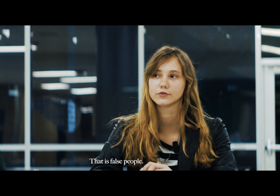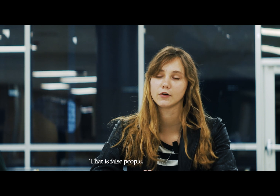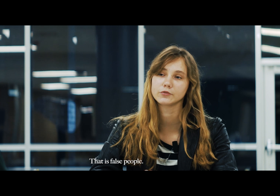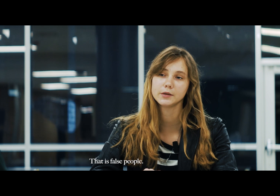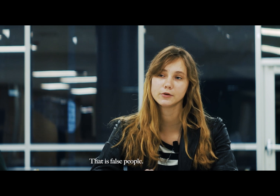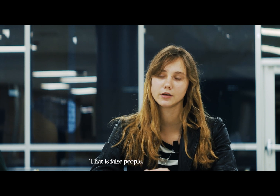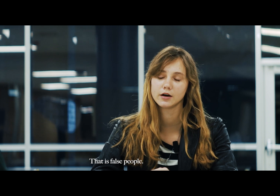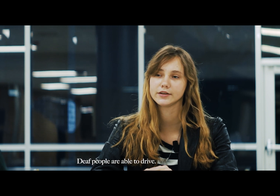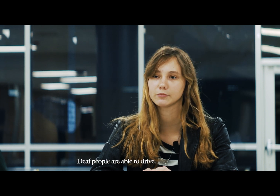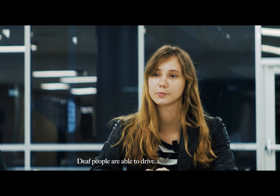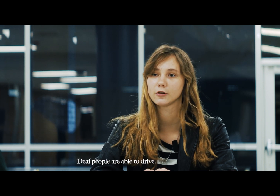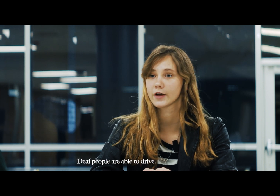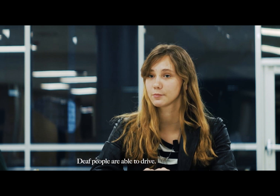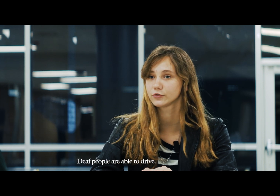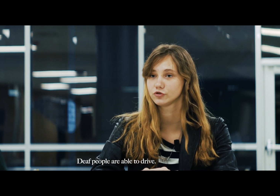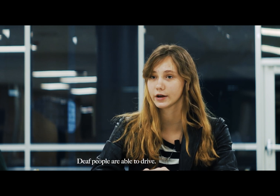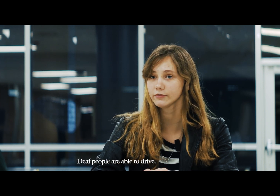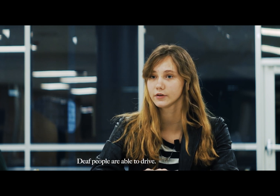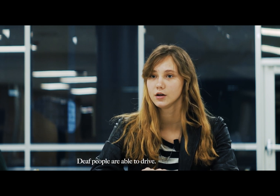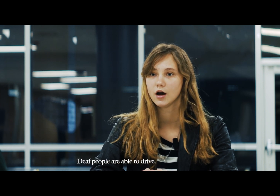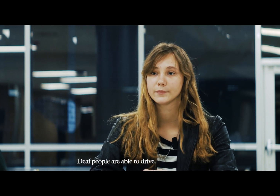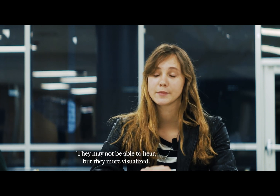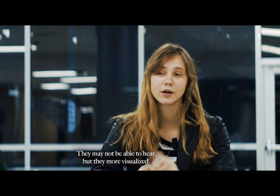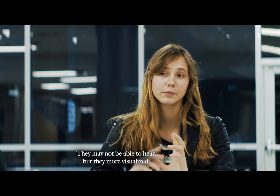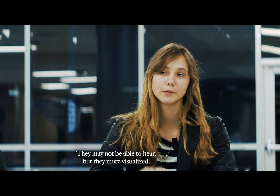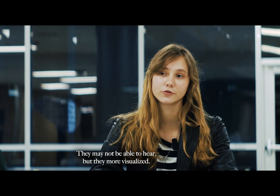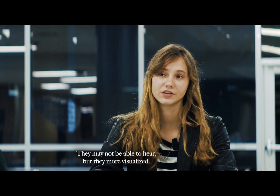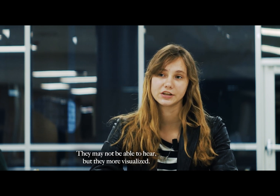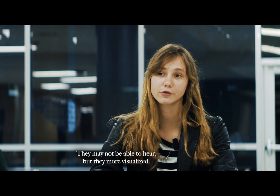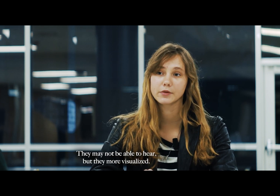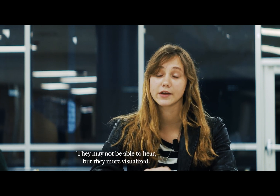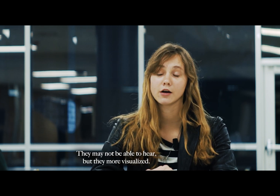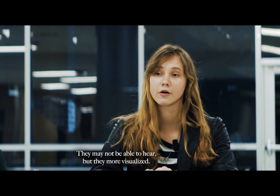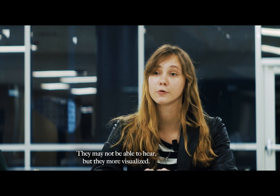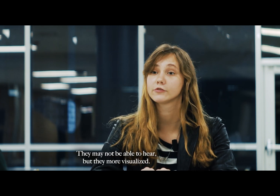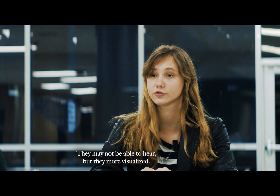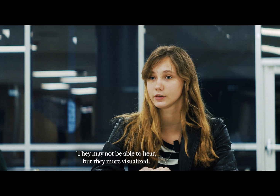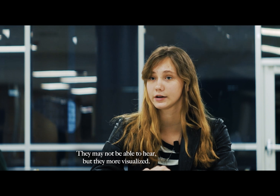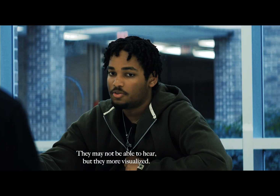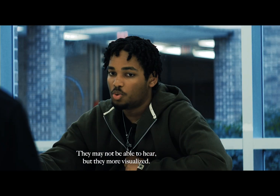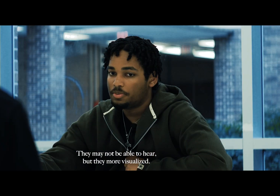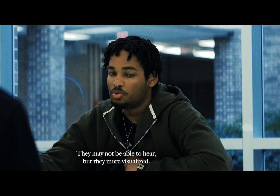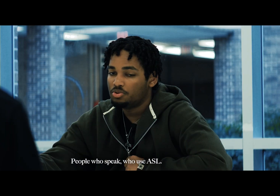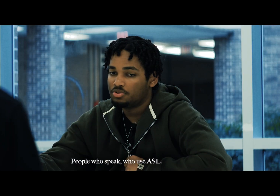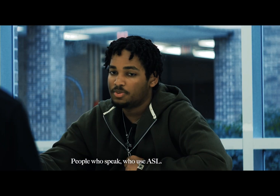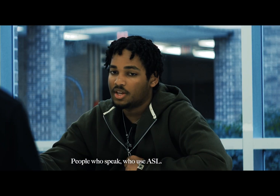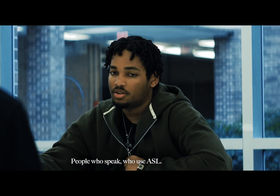false. Deaf people are able to drive. They may not be able to hear, but they are more visualized. Well, people who